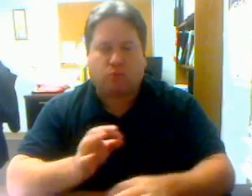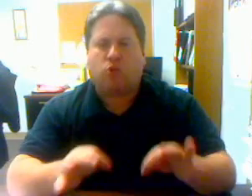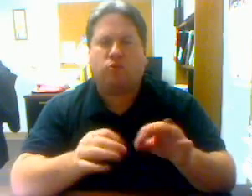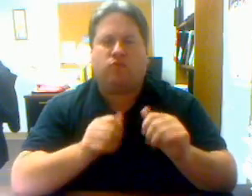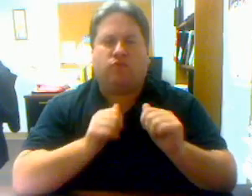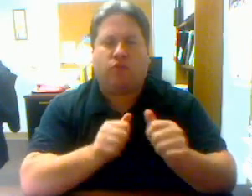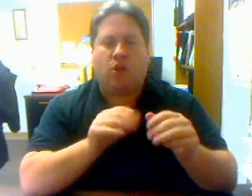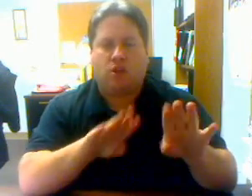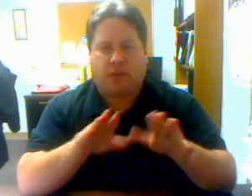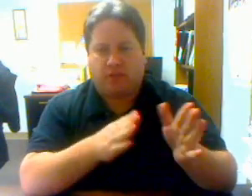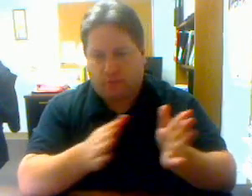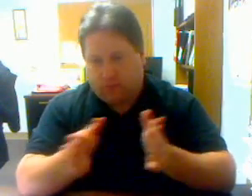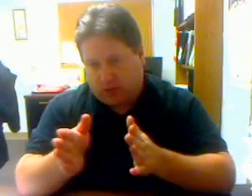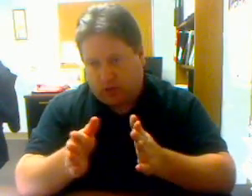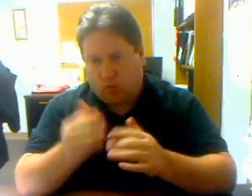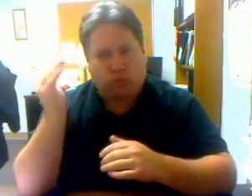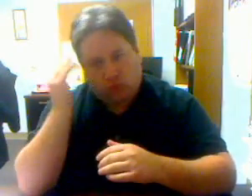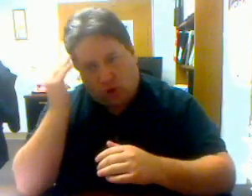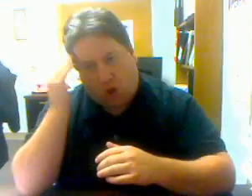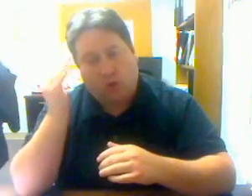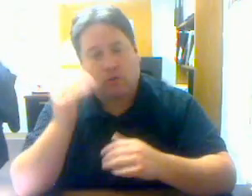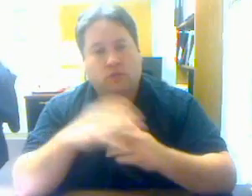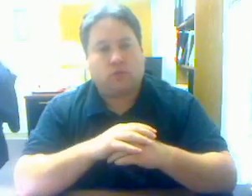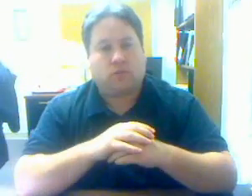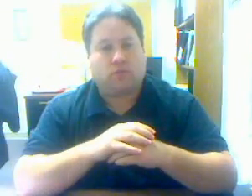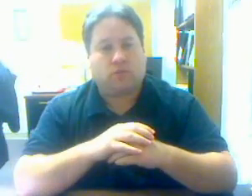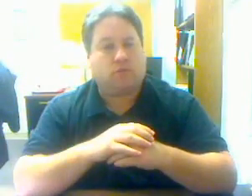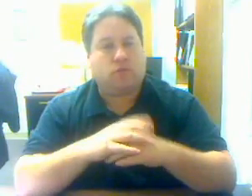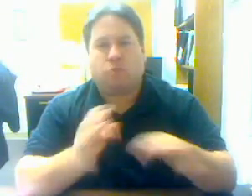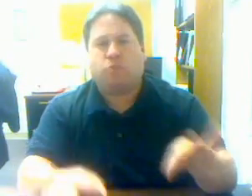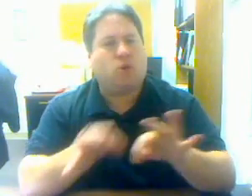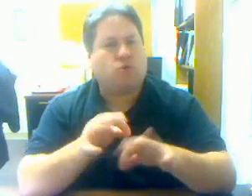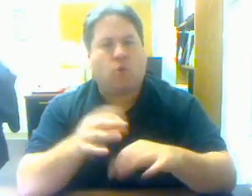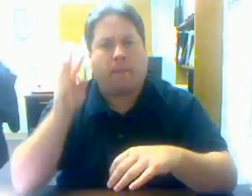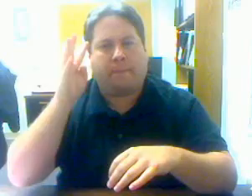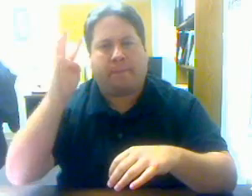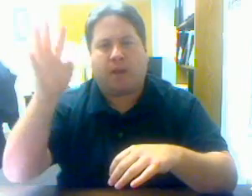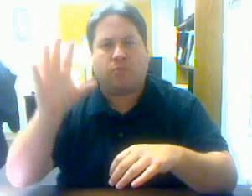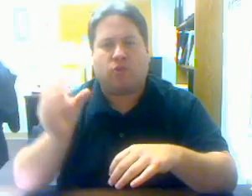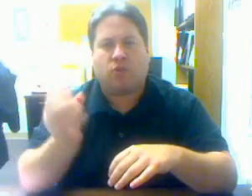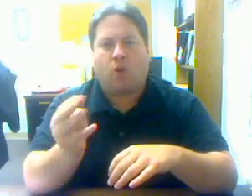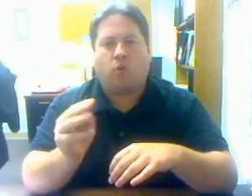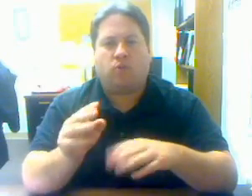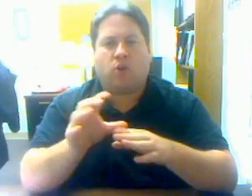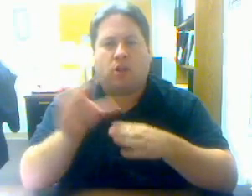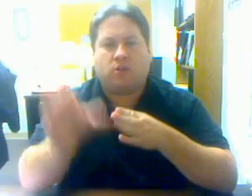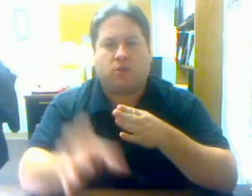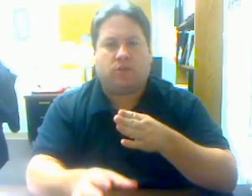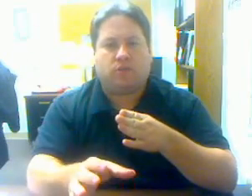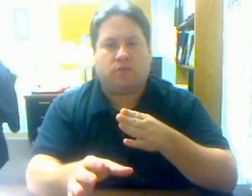on. Okay, it's very important that you don't make up your own consequences for behavior. If you're not all on the same